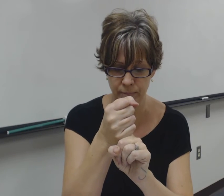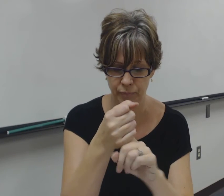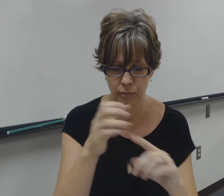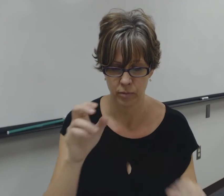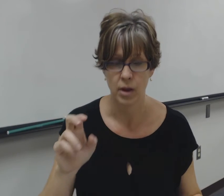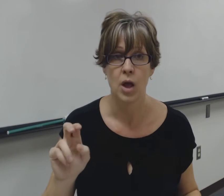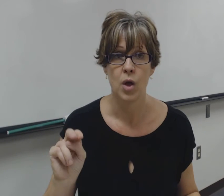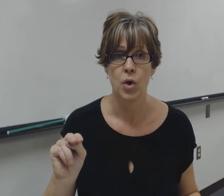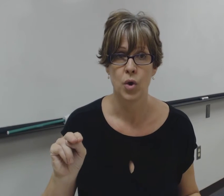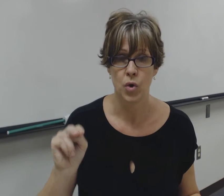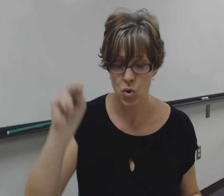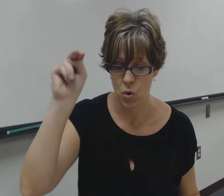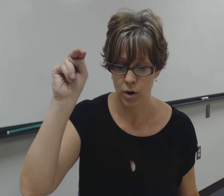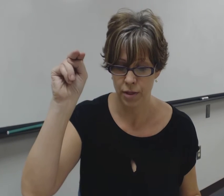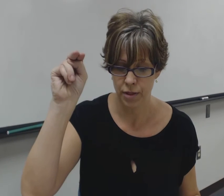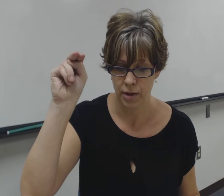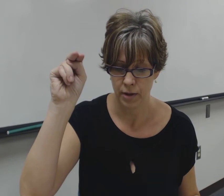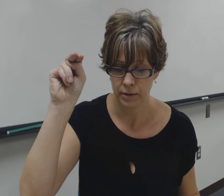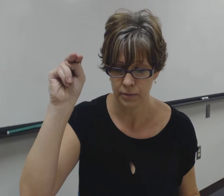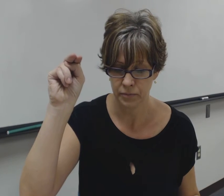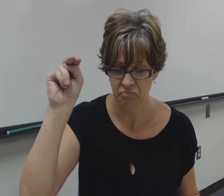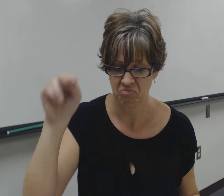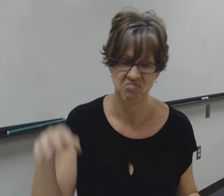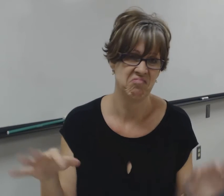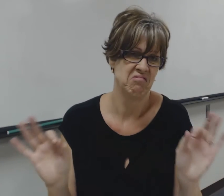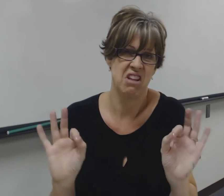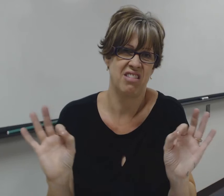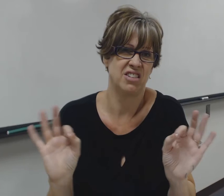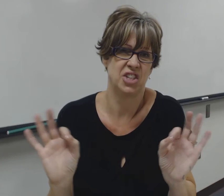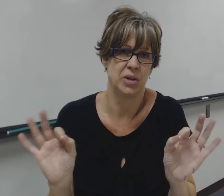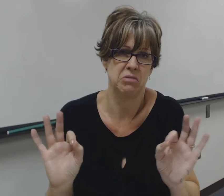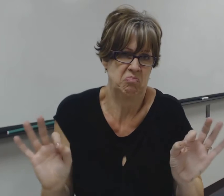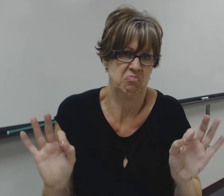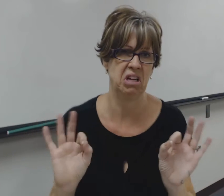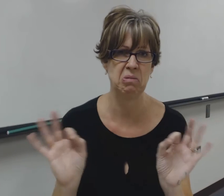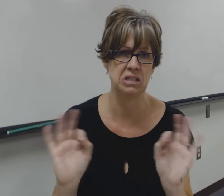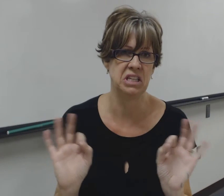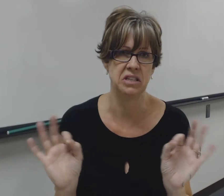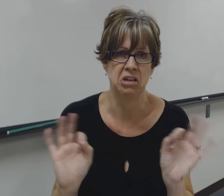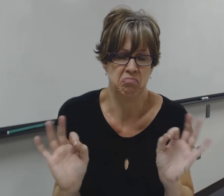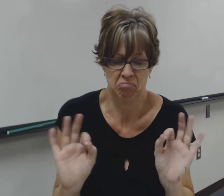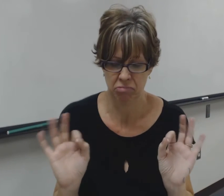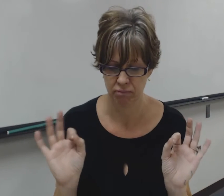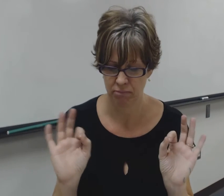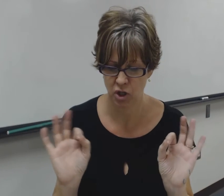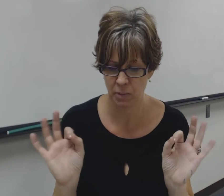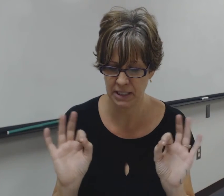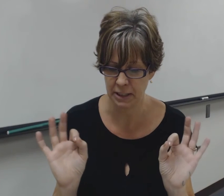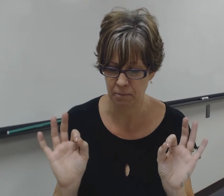north nothing to it it was easy no big deal